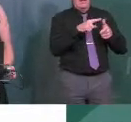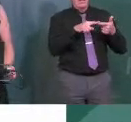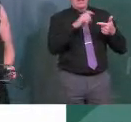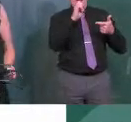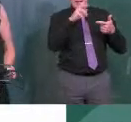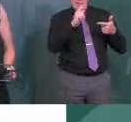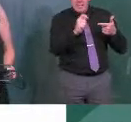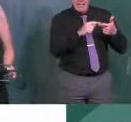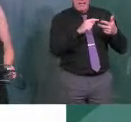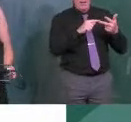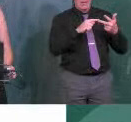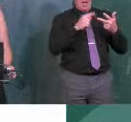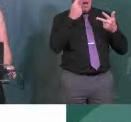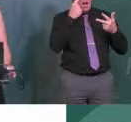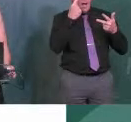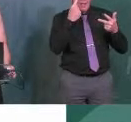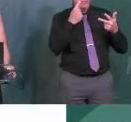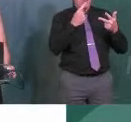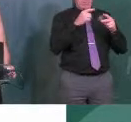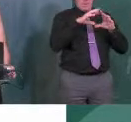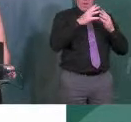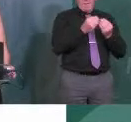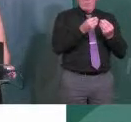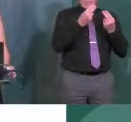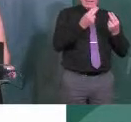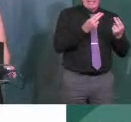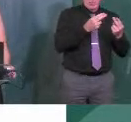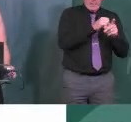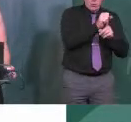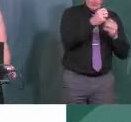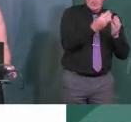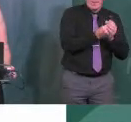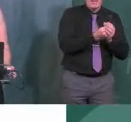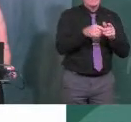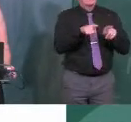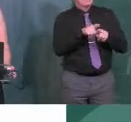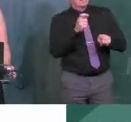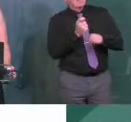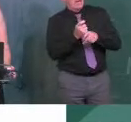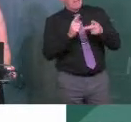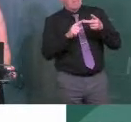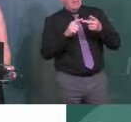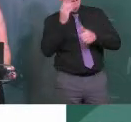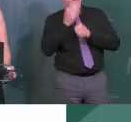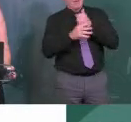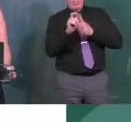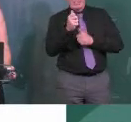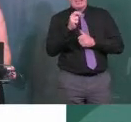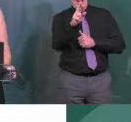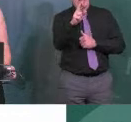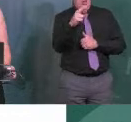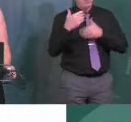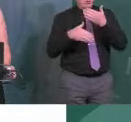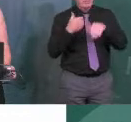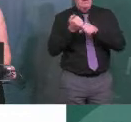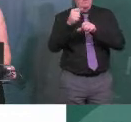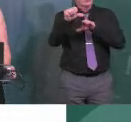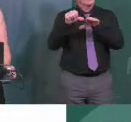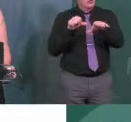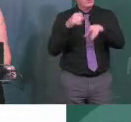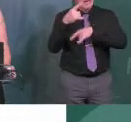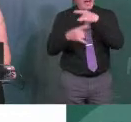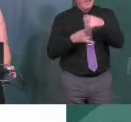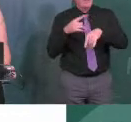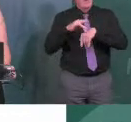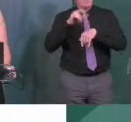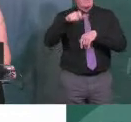orthopaedic procedures, as well as a few others. We've also, in parallel to that, completed a tender process for surgical